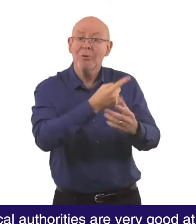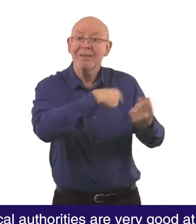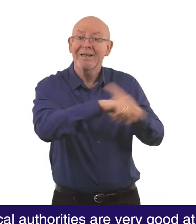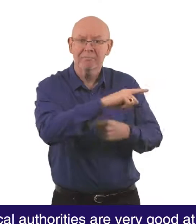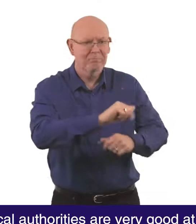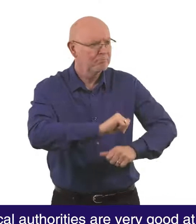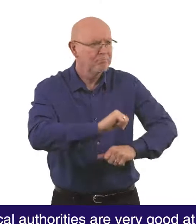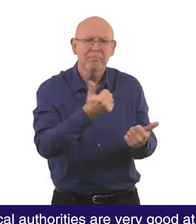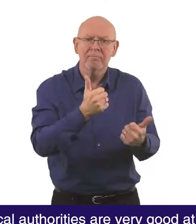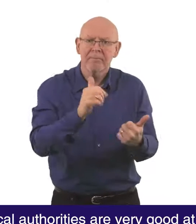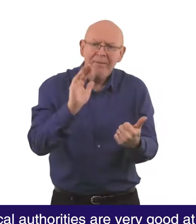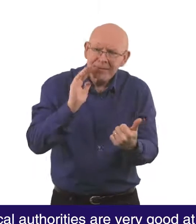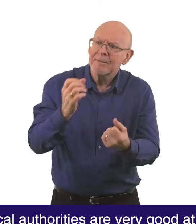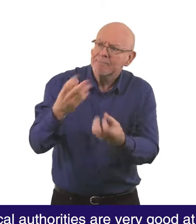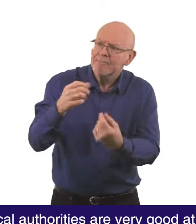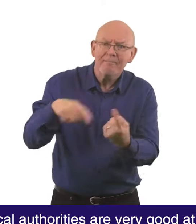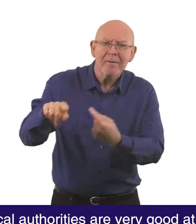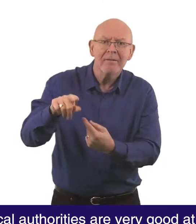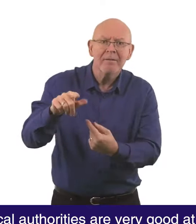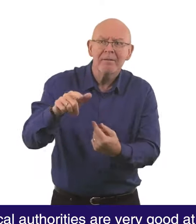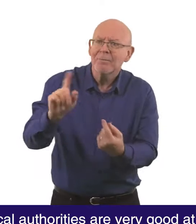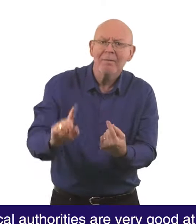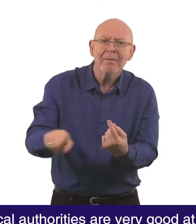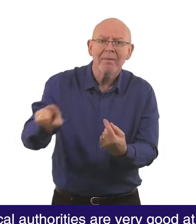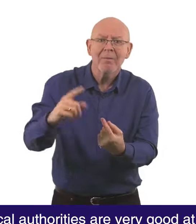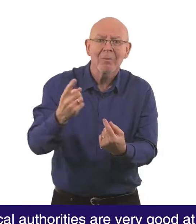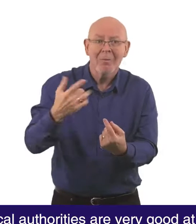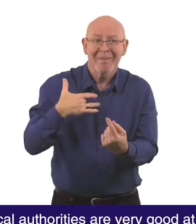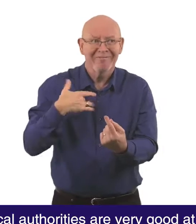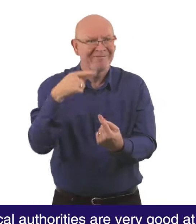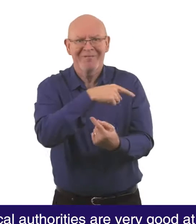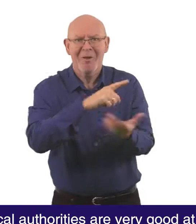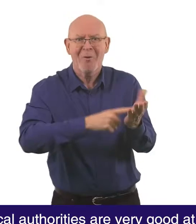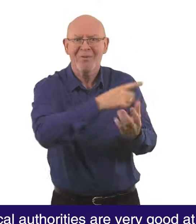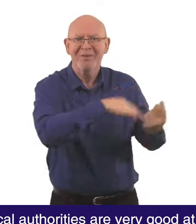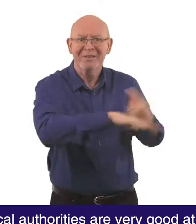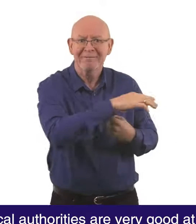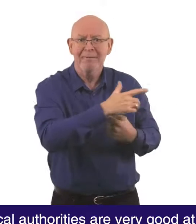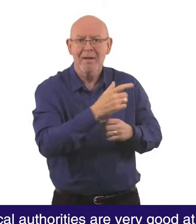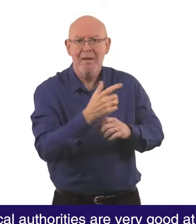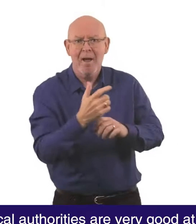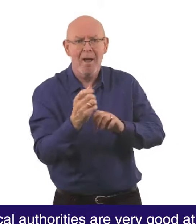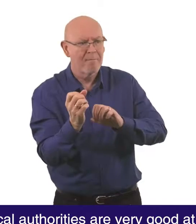Some local authorities are very good at listening to the people who live there and giving them a say.